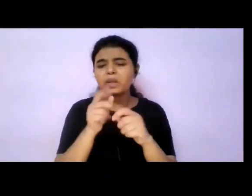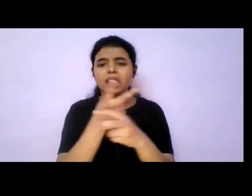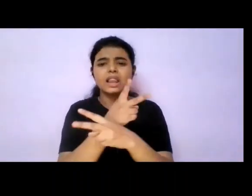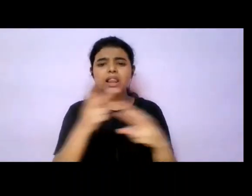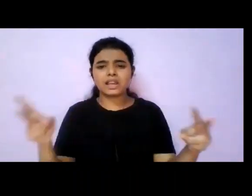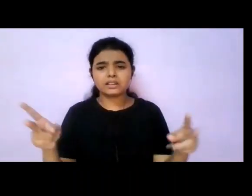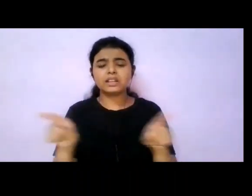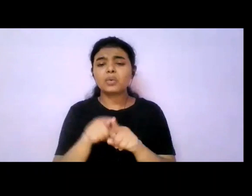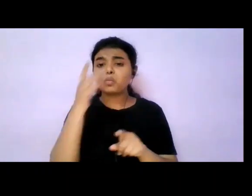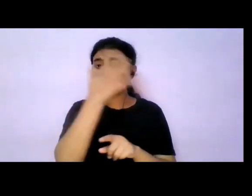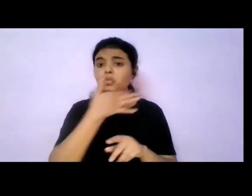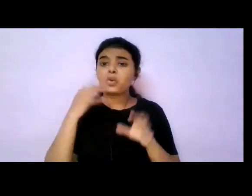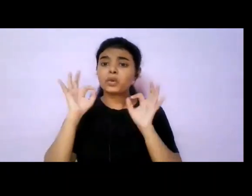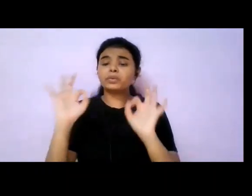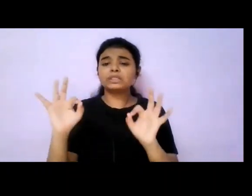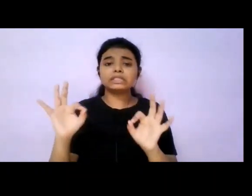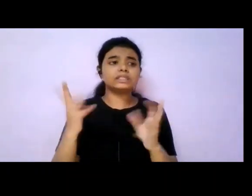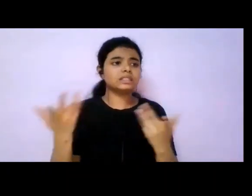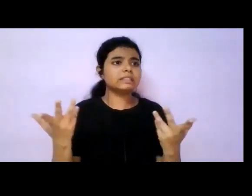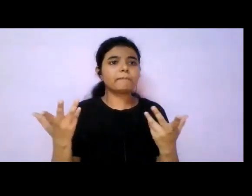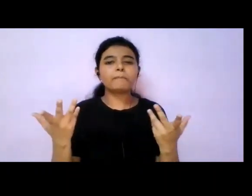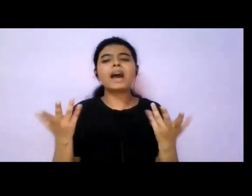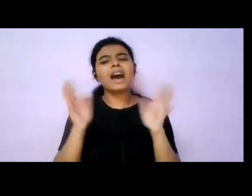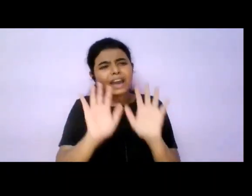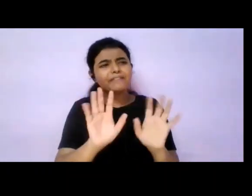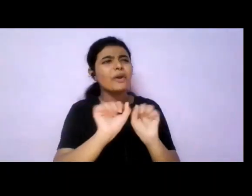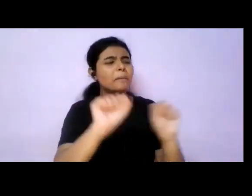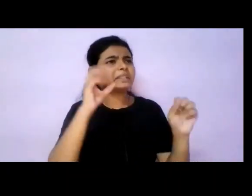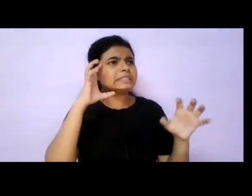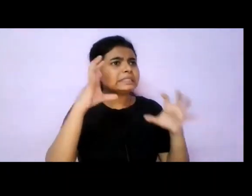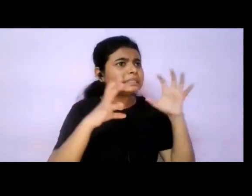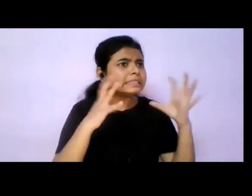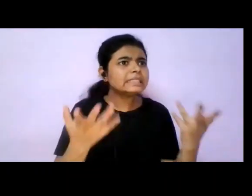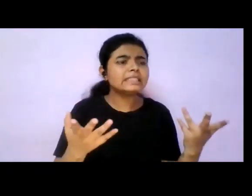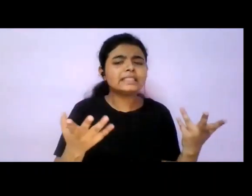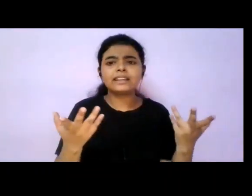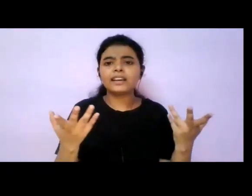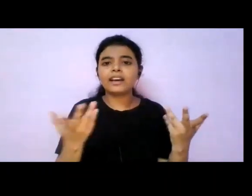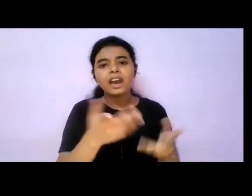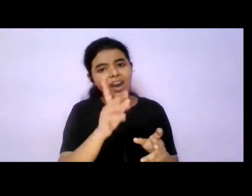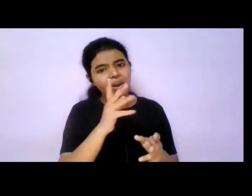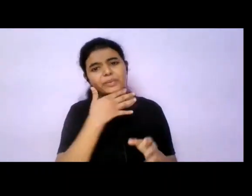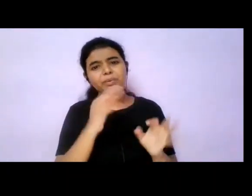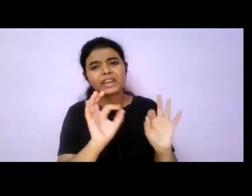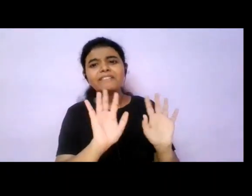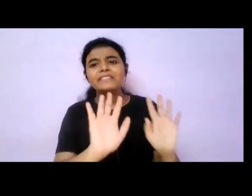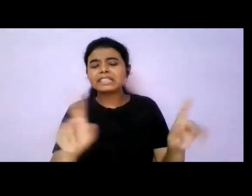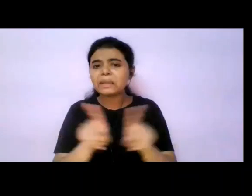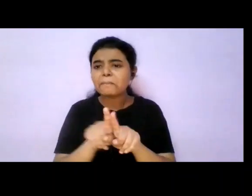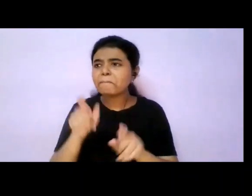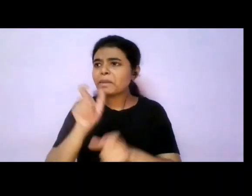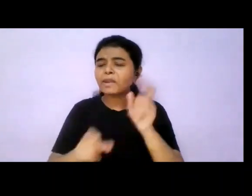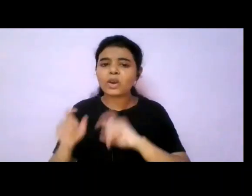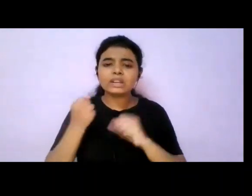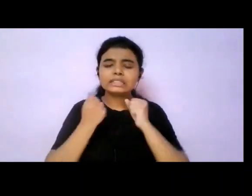Beauty can be found in the frustrations, the morning breath of the bed hair, the impatience and the frazzled senses of the